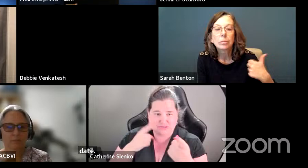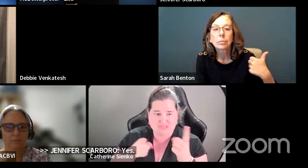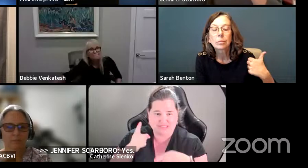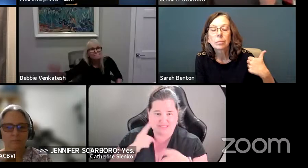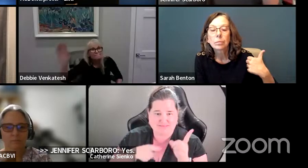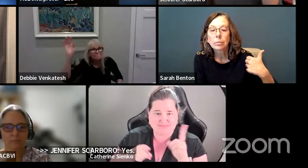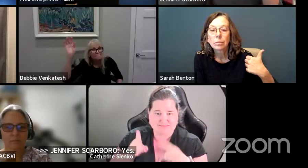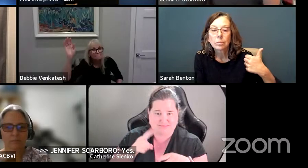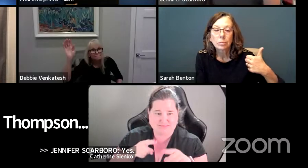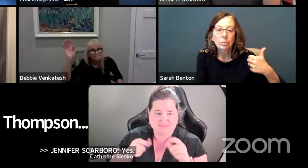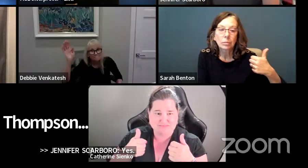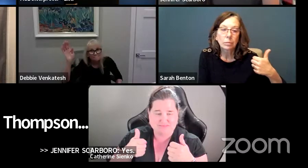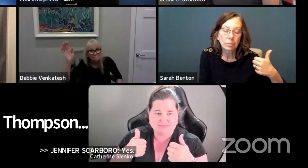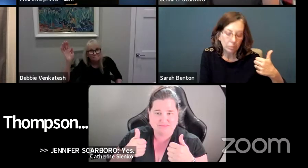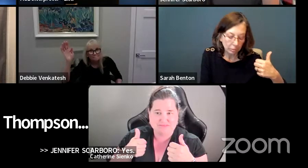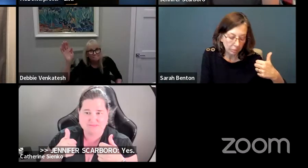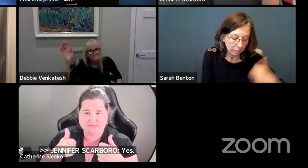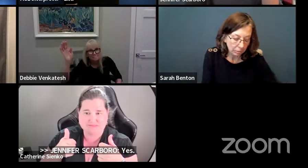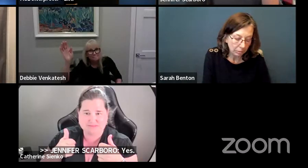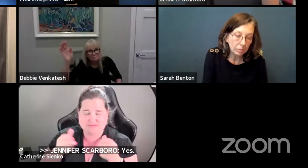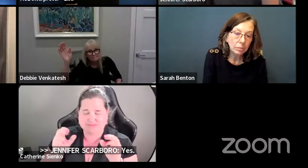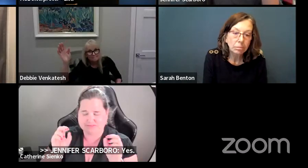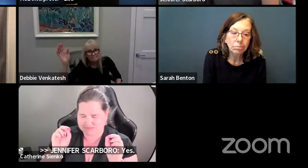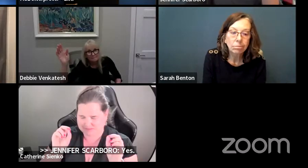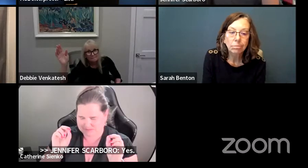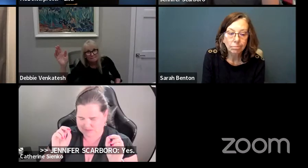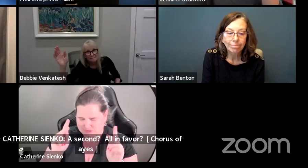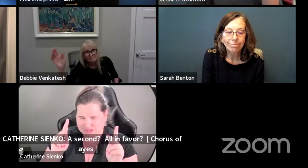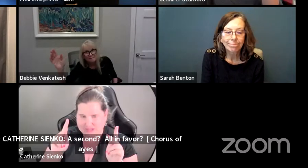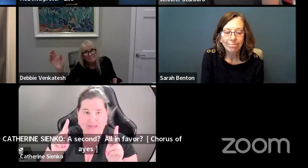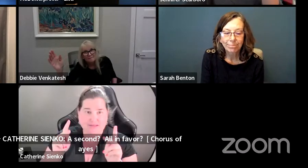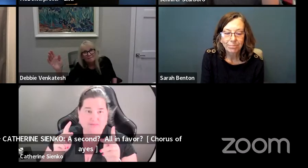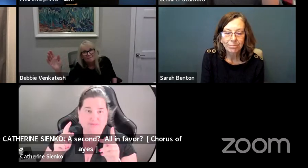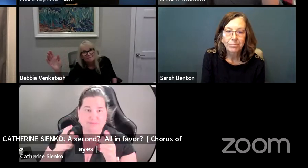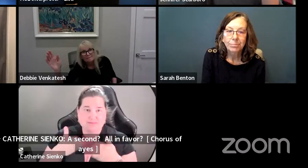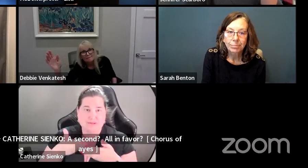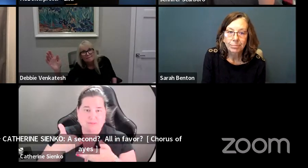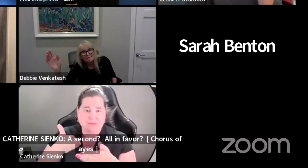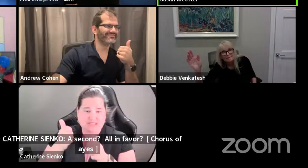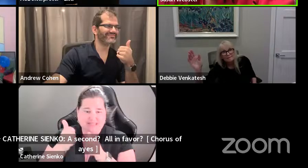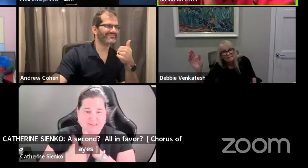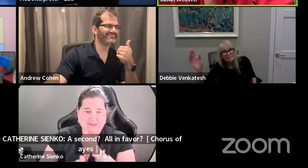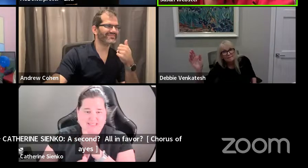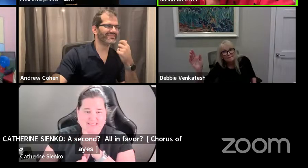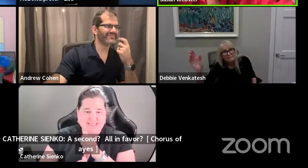Aye. Seems like everyone's okay. Aye. Like everyone's in agreement.